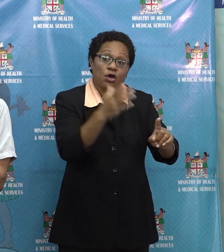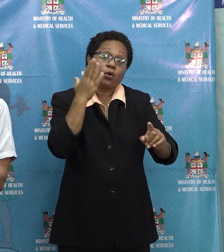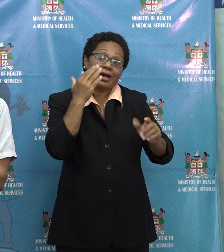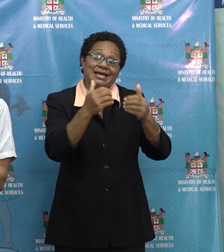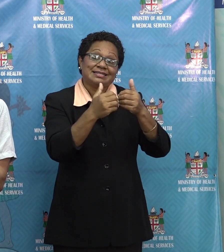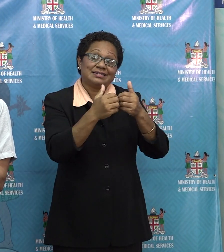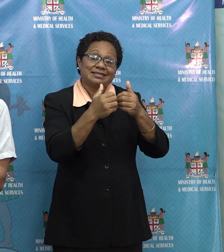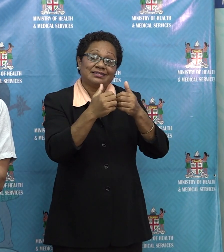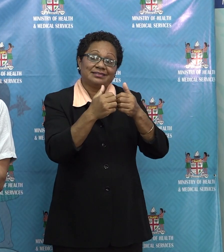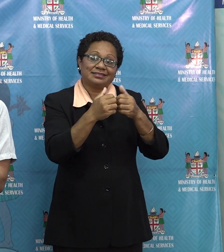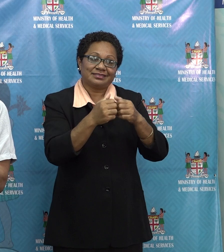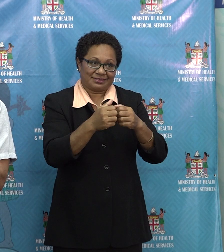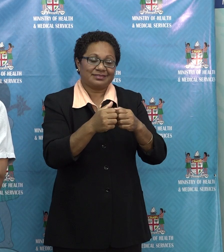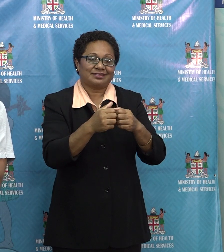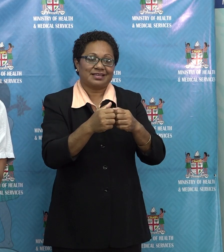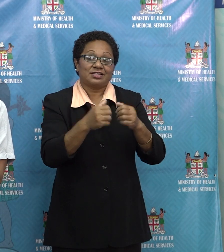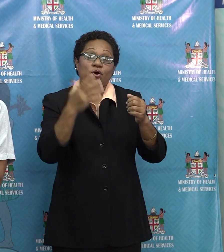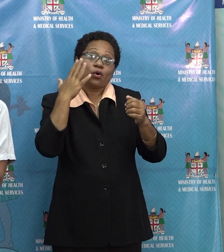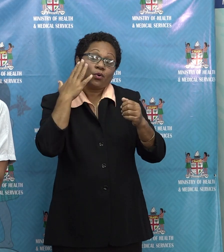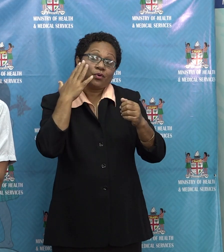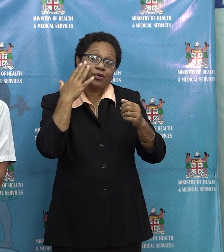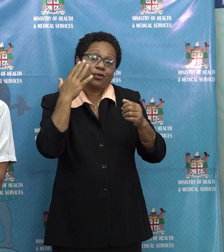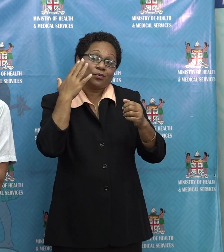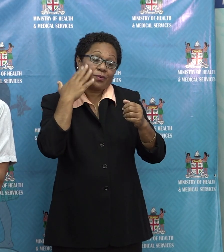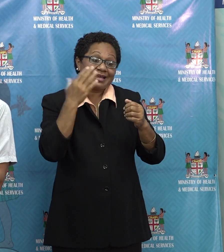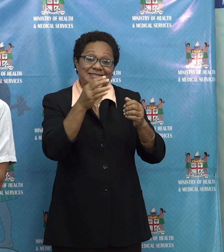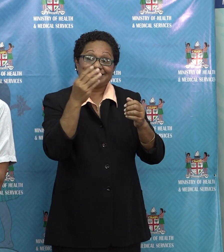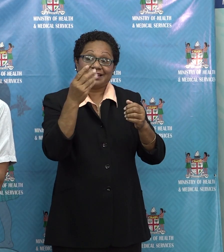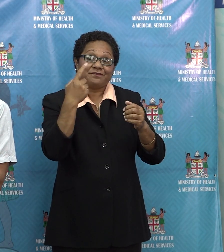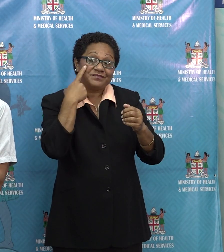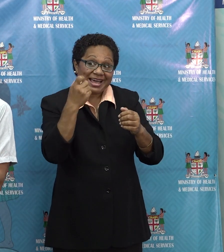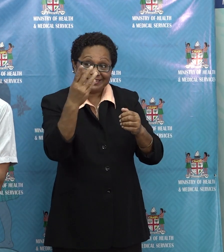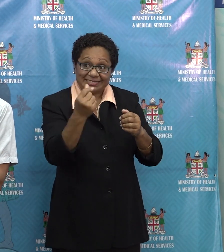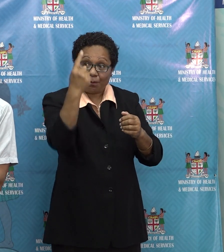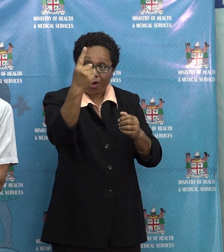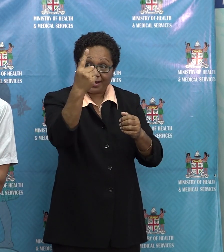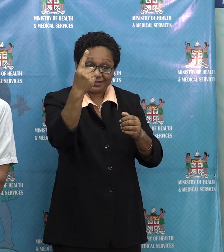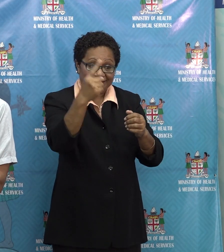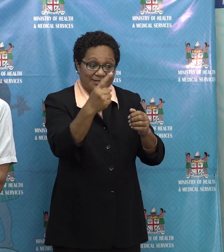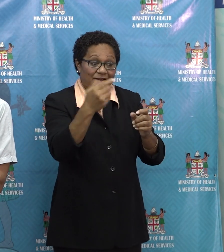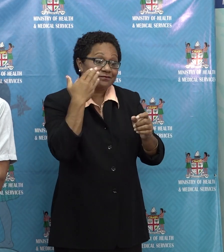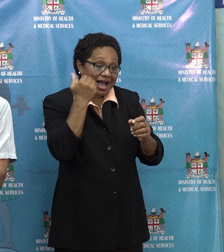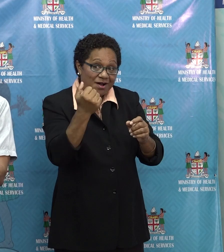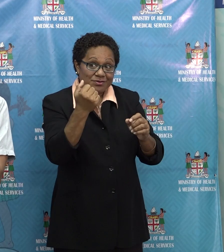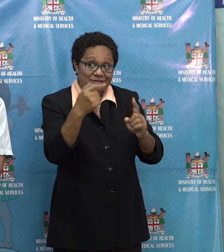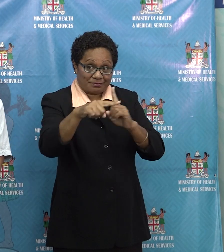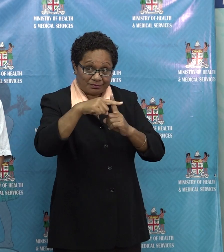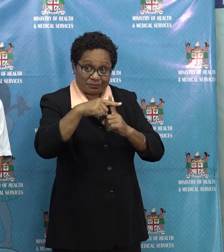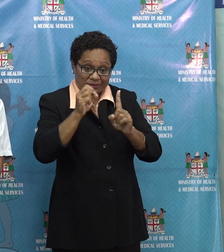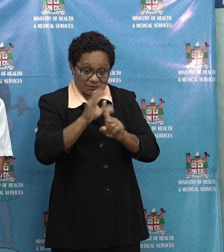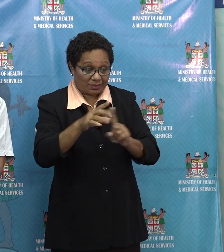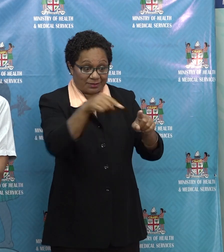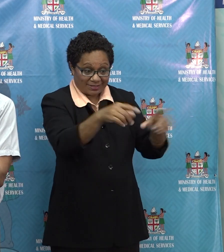quarantine is reset every time you have a positive person that is removed from your quarantine facility, from your quarantine room. It's going as a